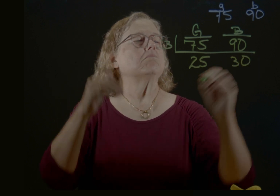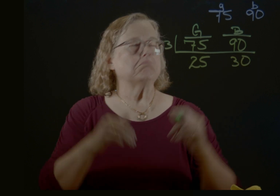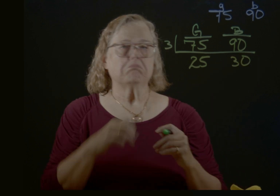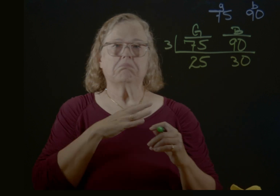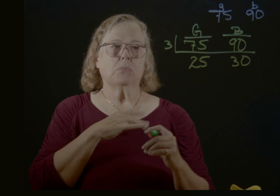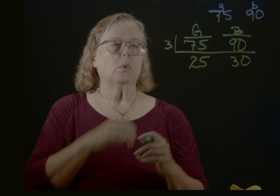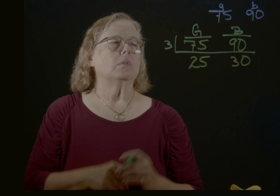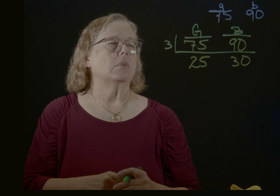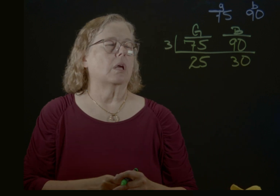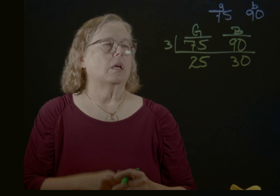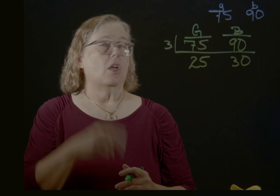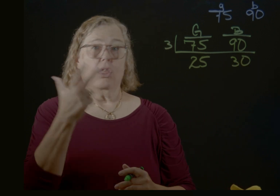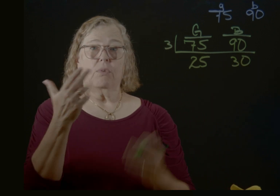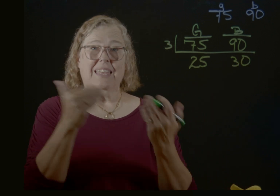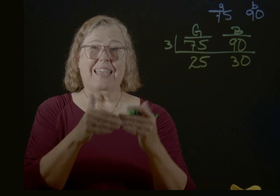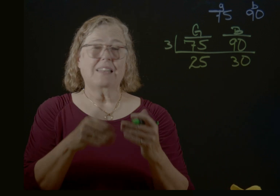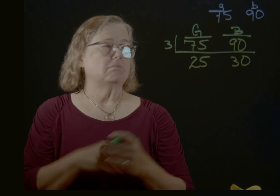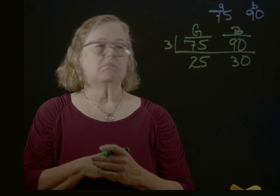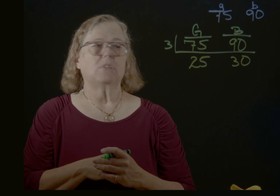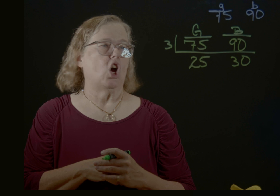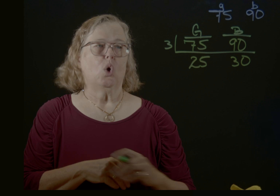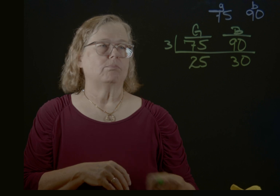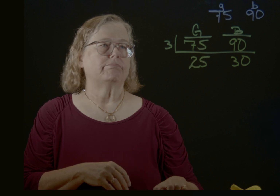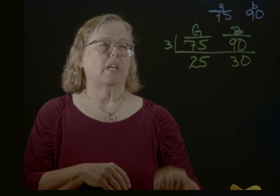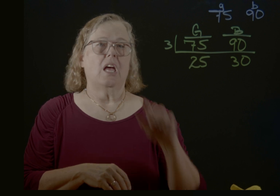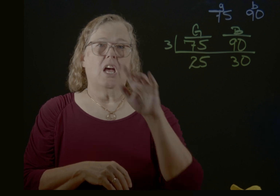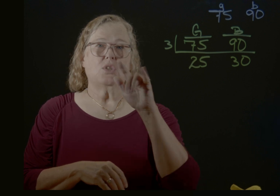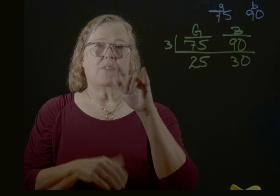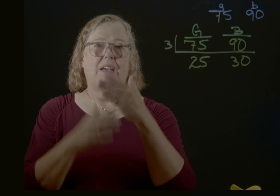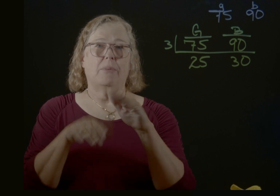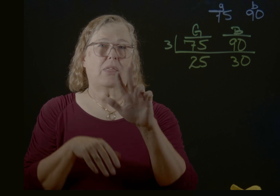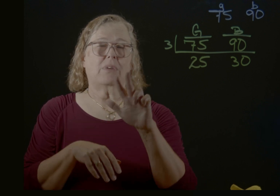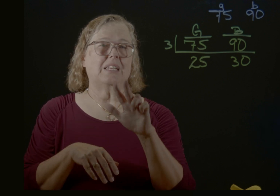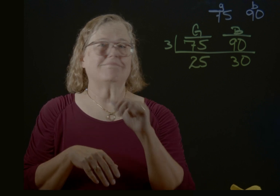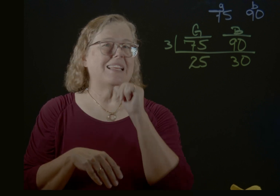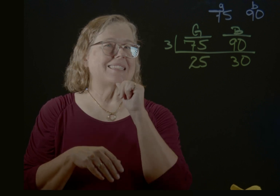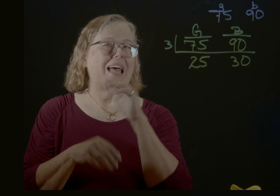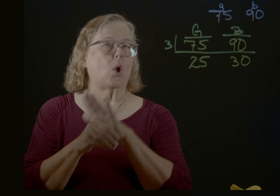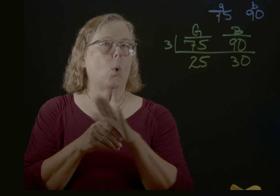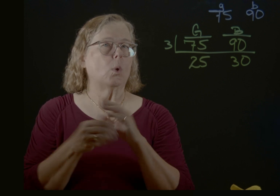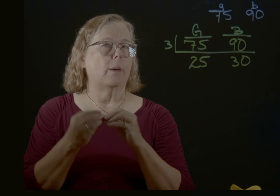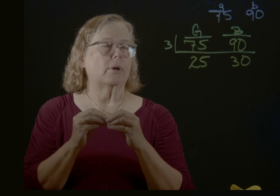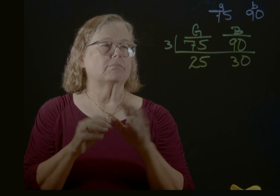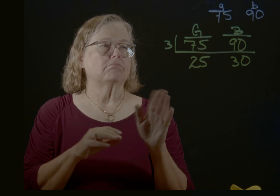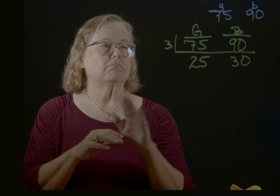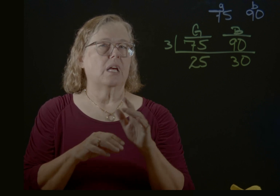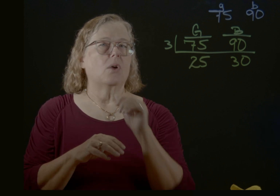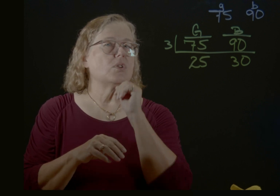right. Can I do 3 again? Nope. 25 divided by 3 is not a whole number. So I can't